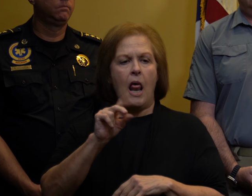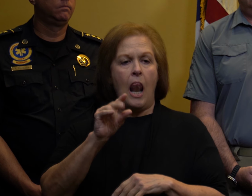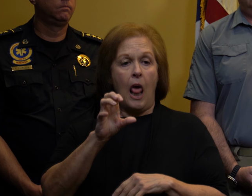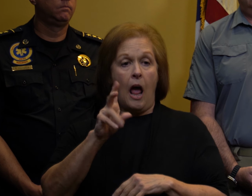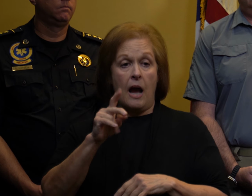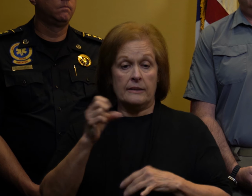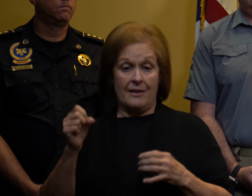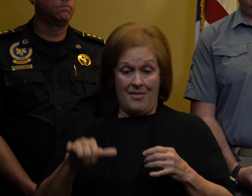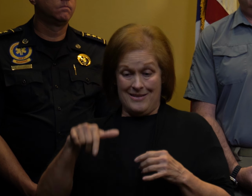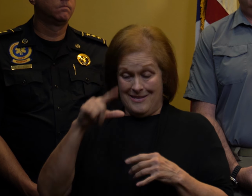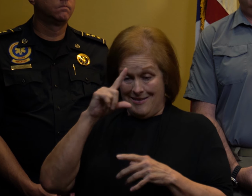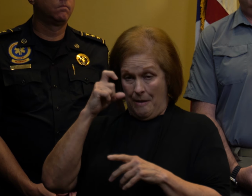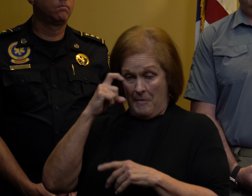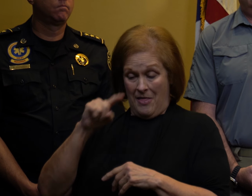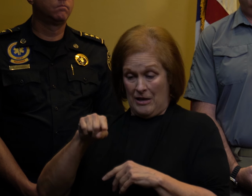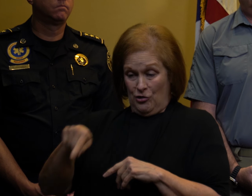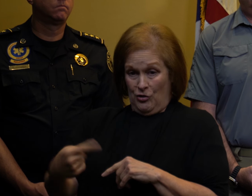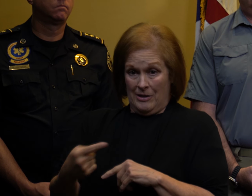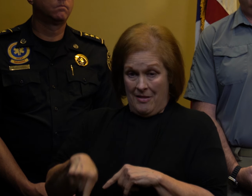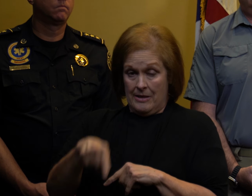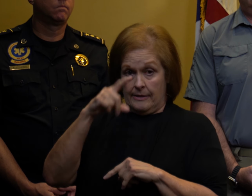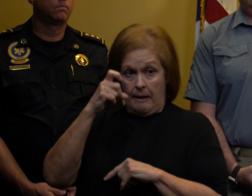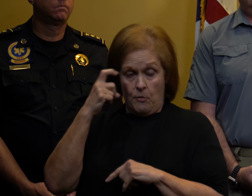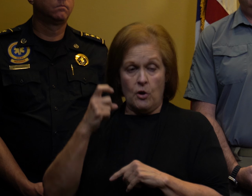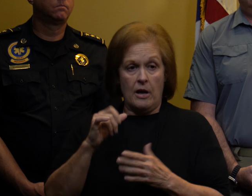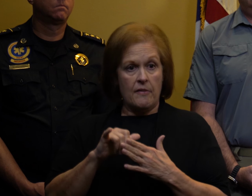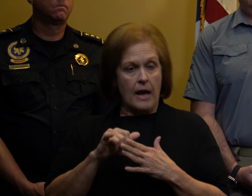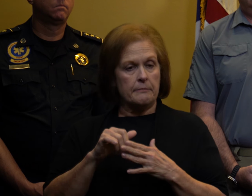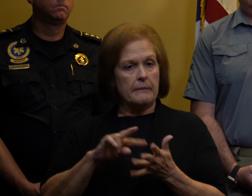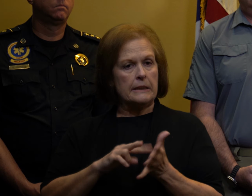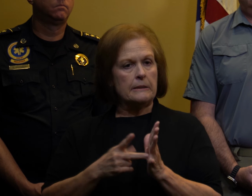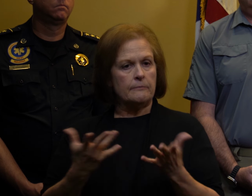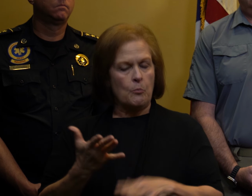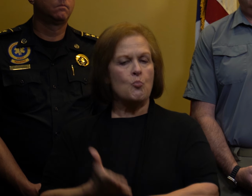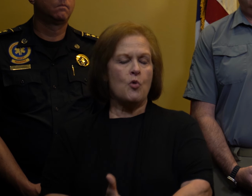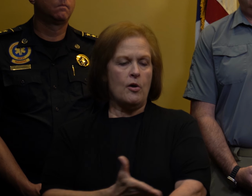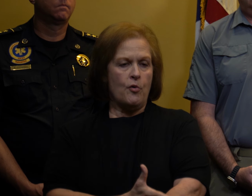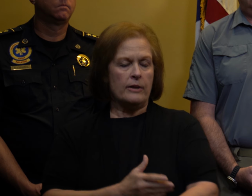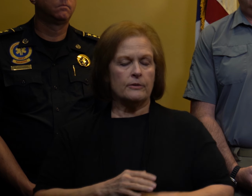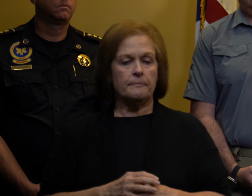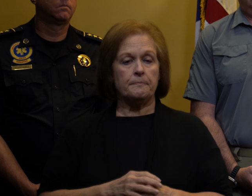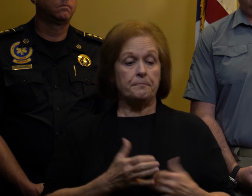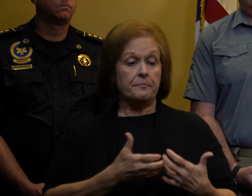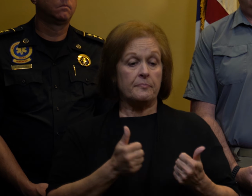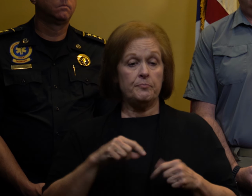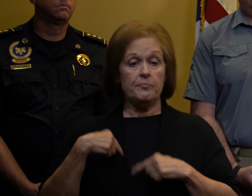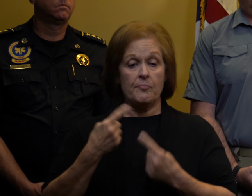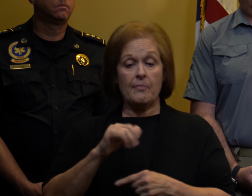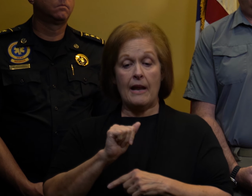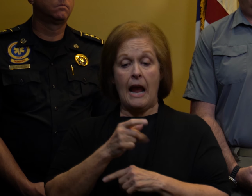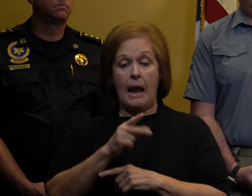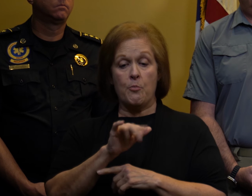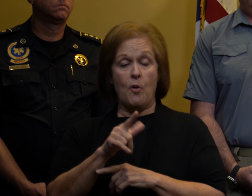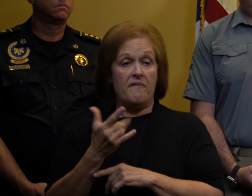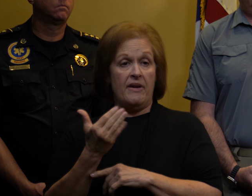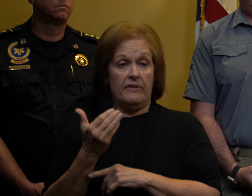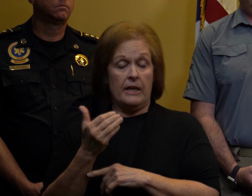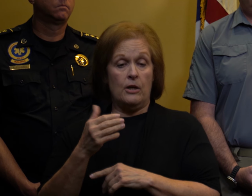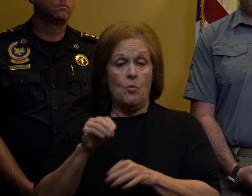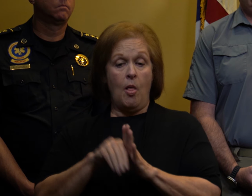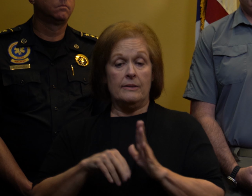this summer. That's just this summer, so that's again steady progress. Separately, since April 15th, the New Orleans